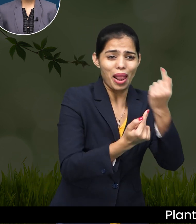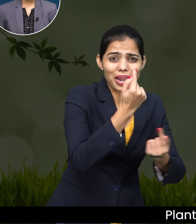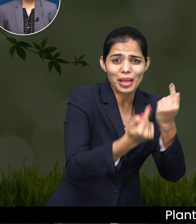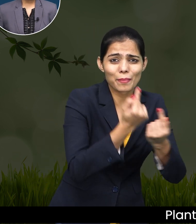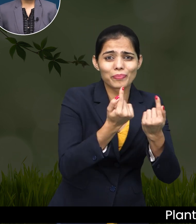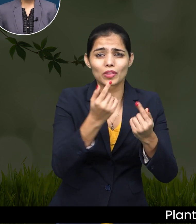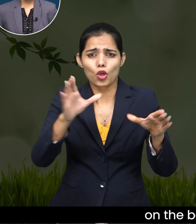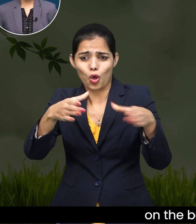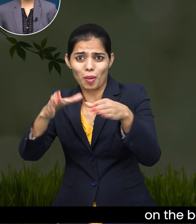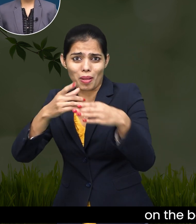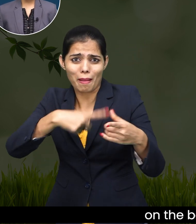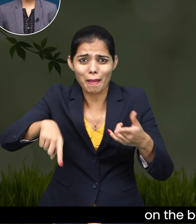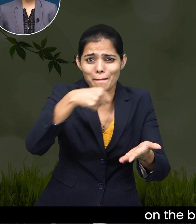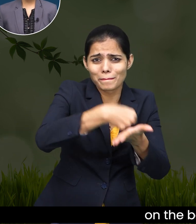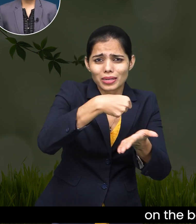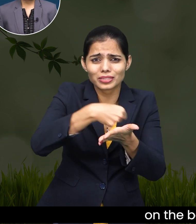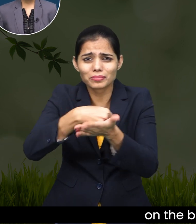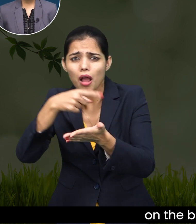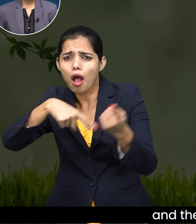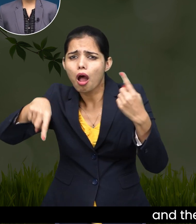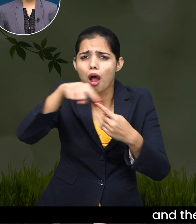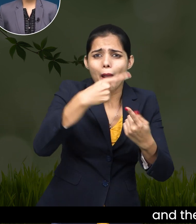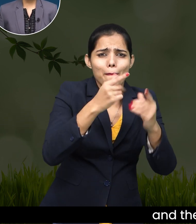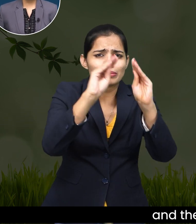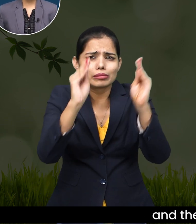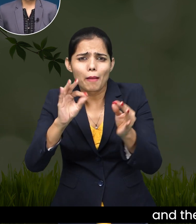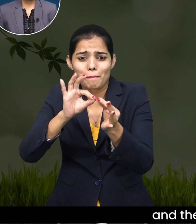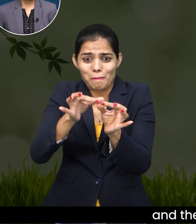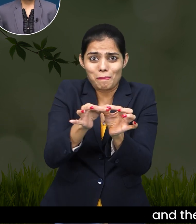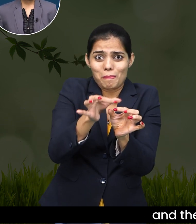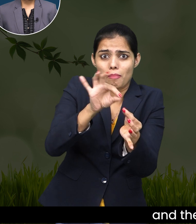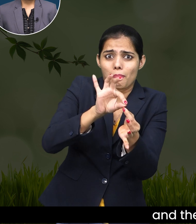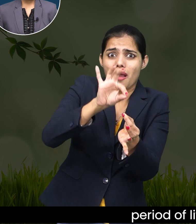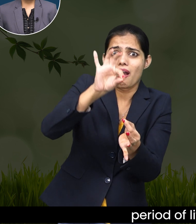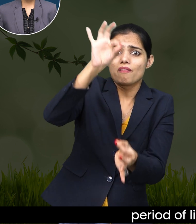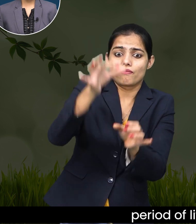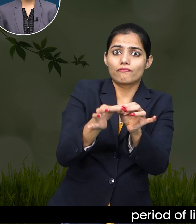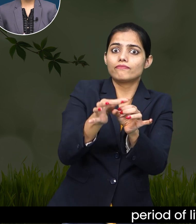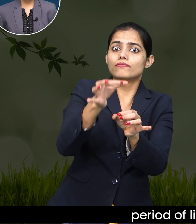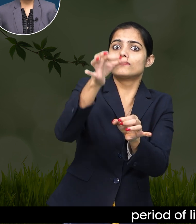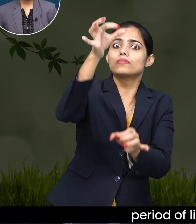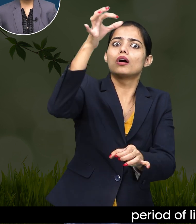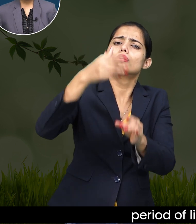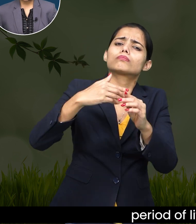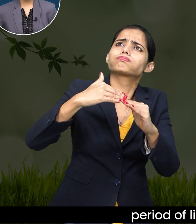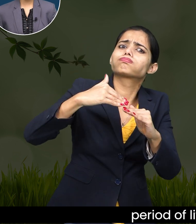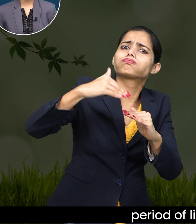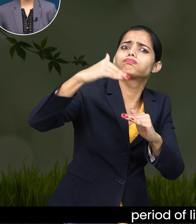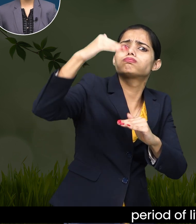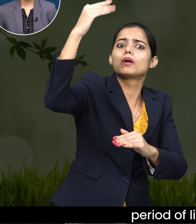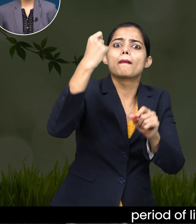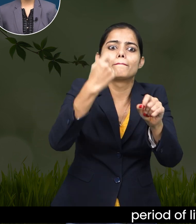Plants are classified on the basis of their height and the shape of stems, period of life cycle,